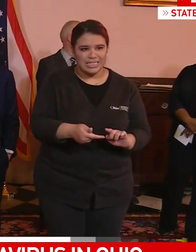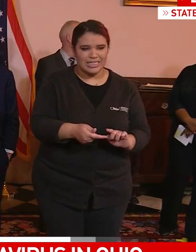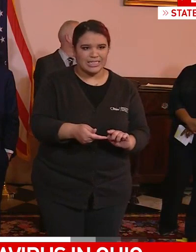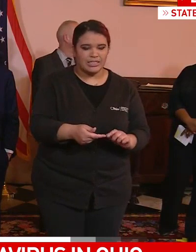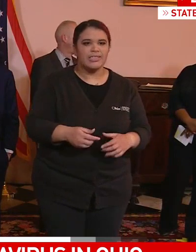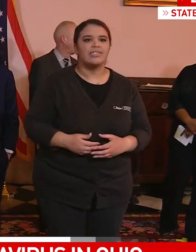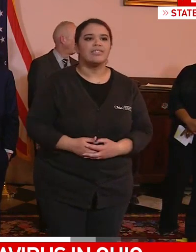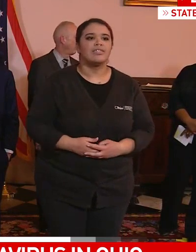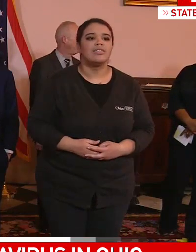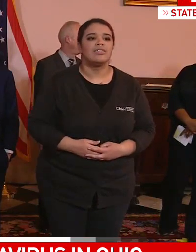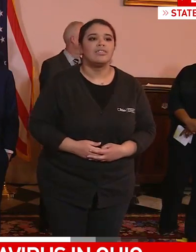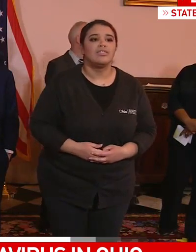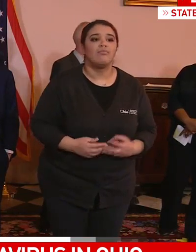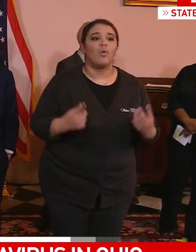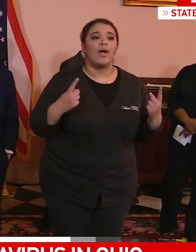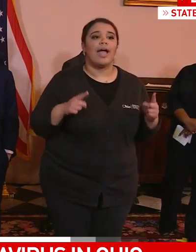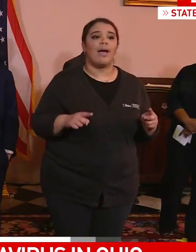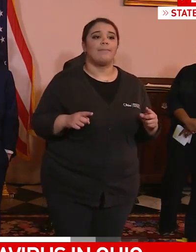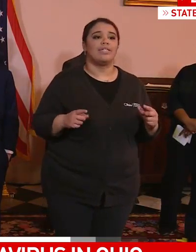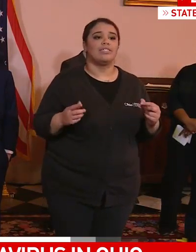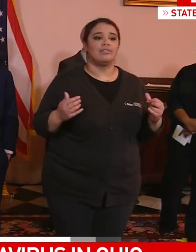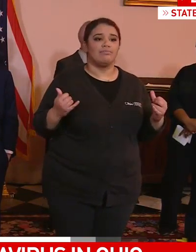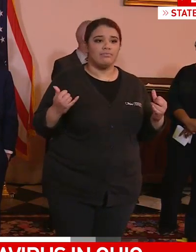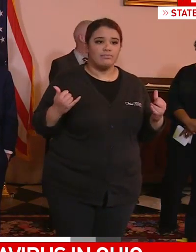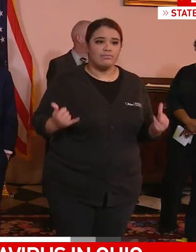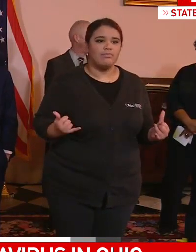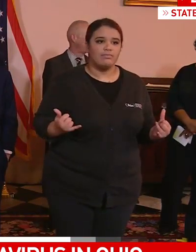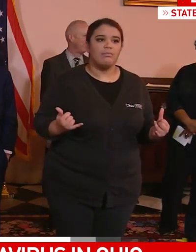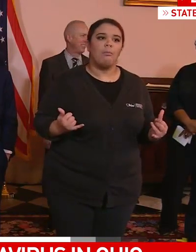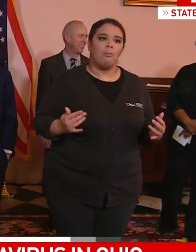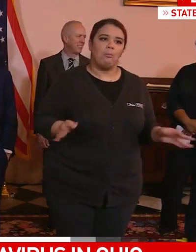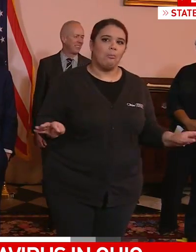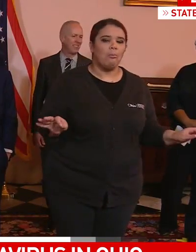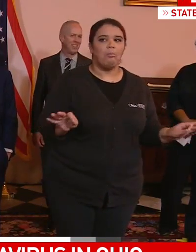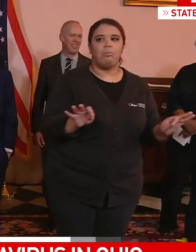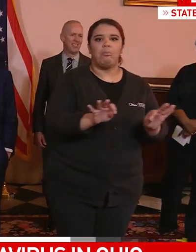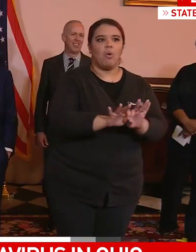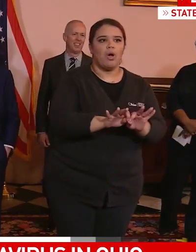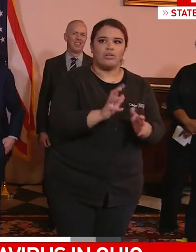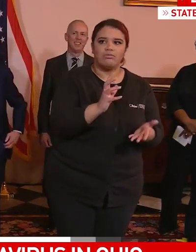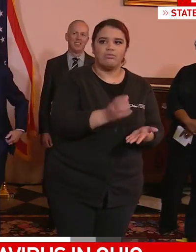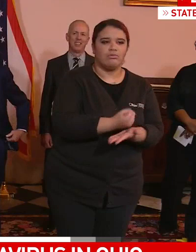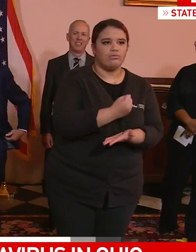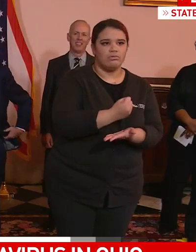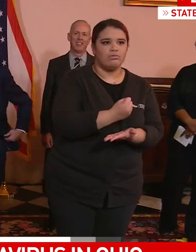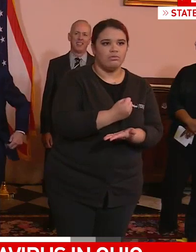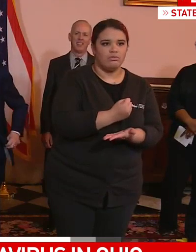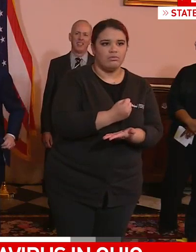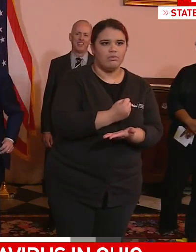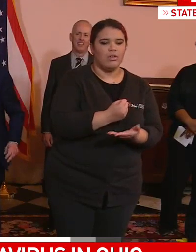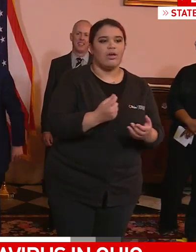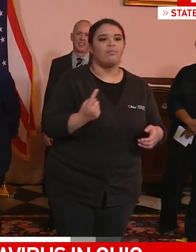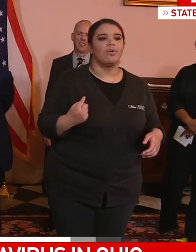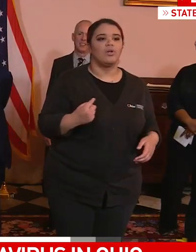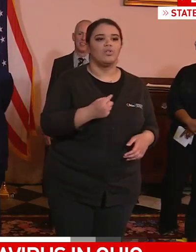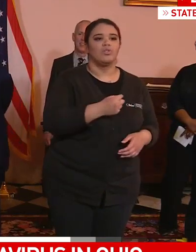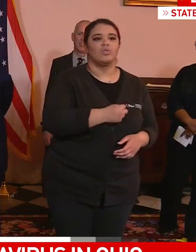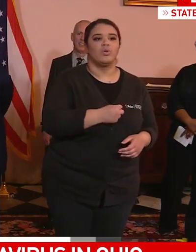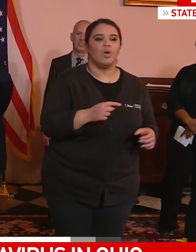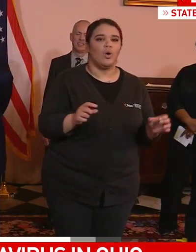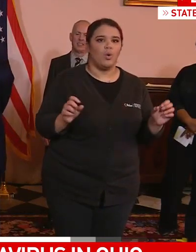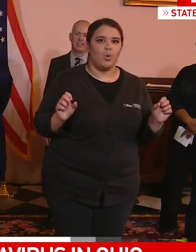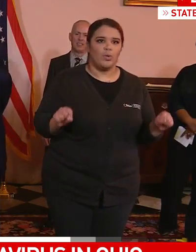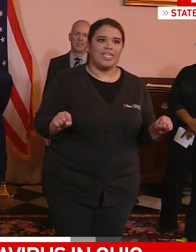immediate days have the most important impact, because we're trying. This is where we can still drastically change that